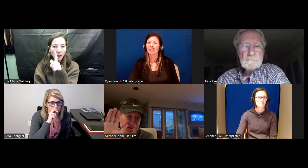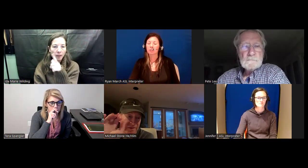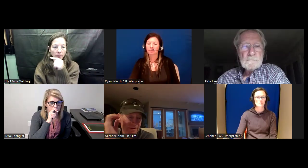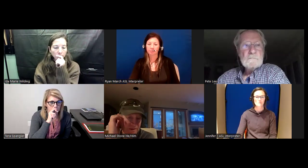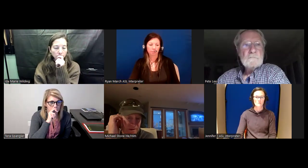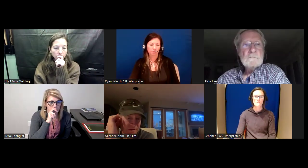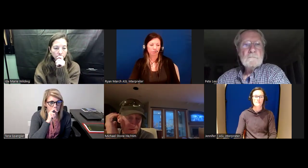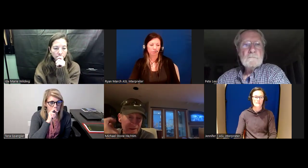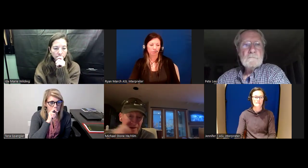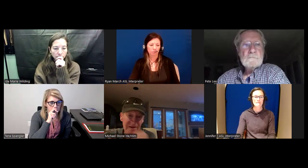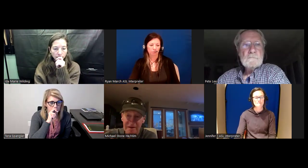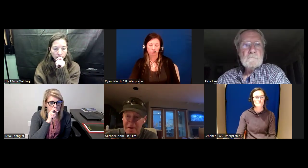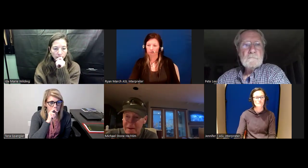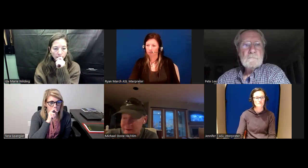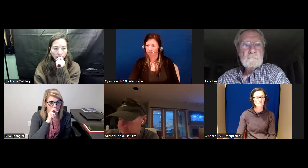Michael?